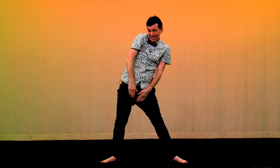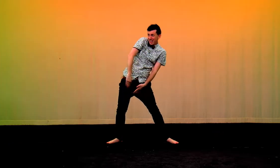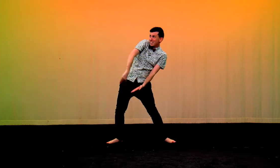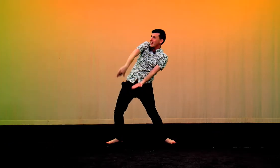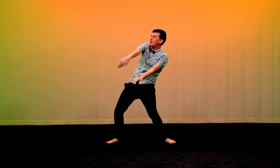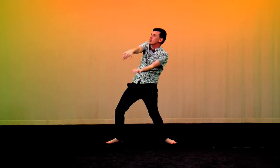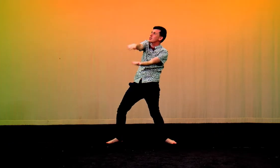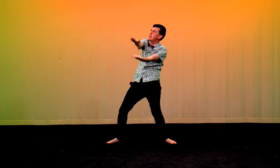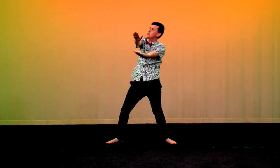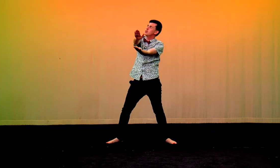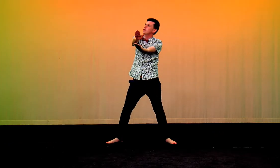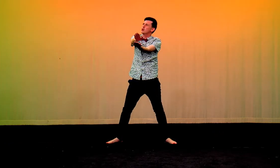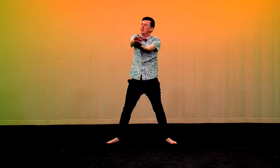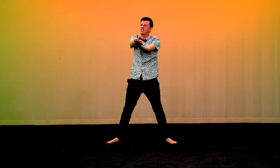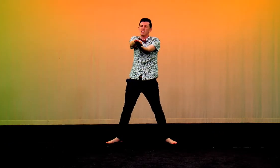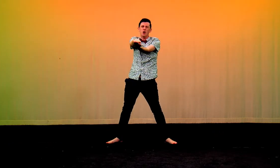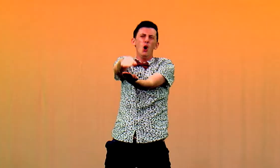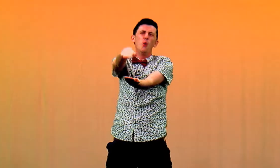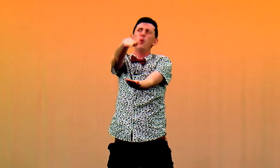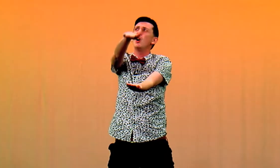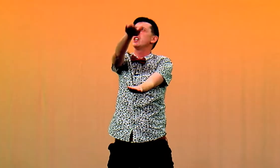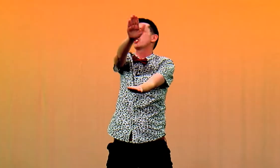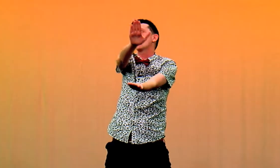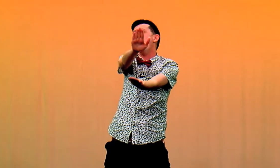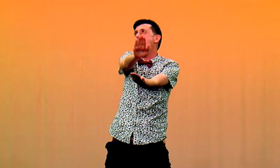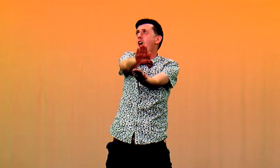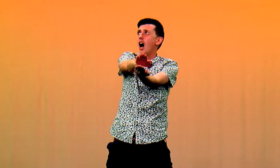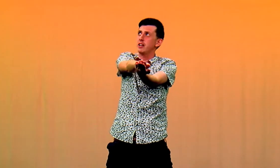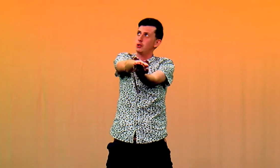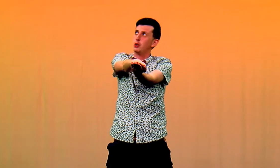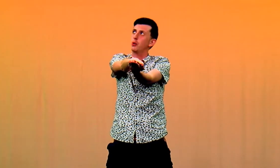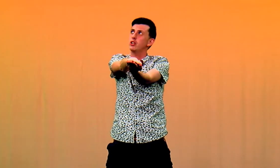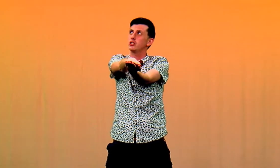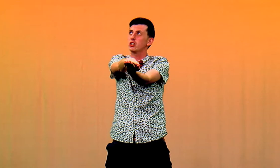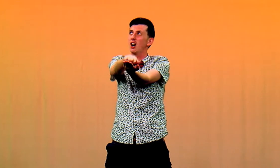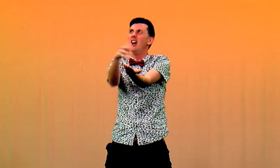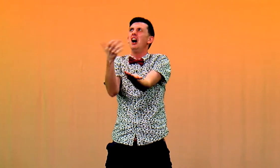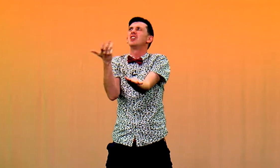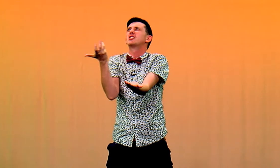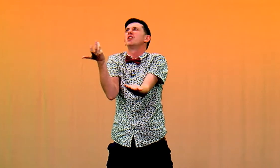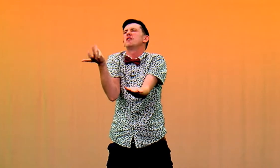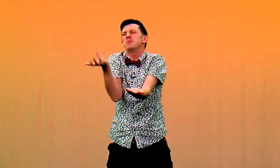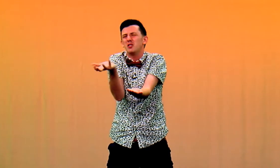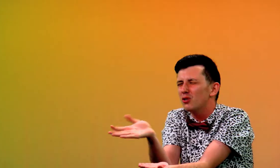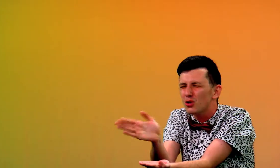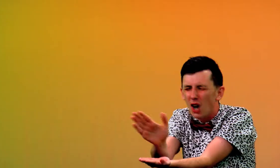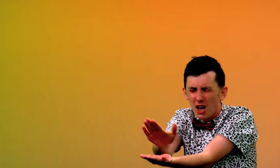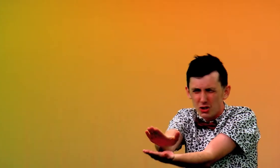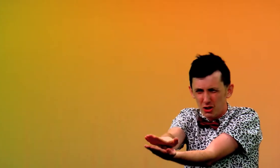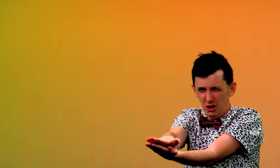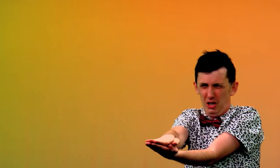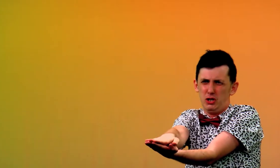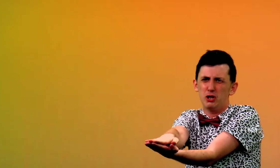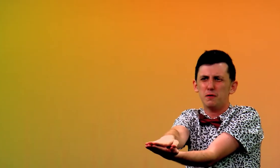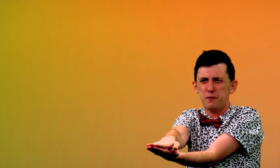He then looked up into the tree and said, "Which kind creature has given me such a delicious